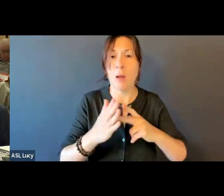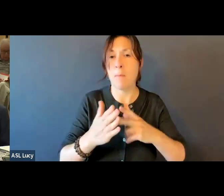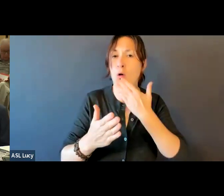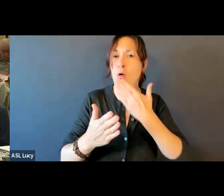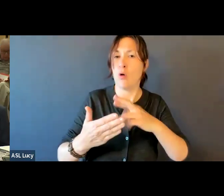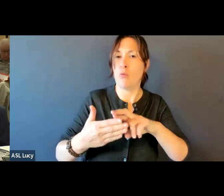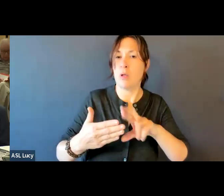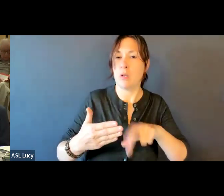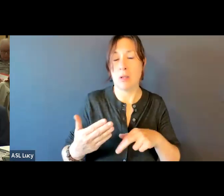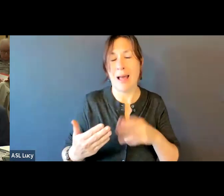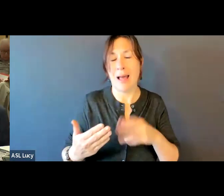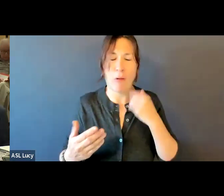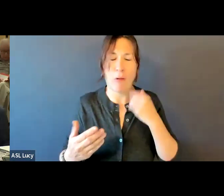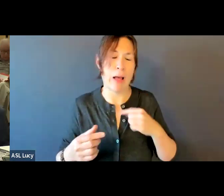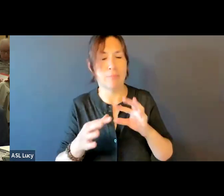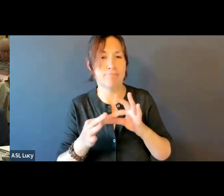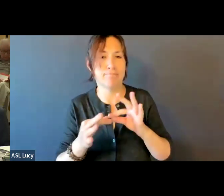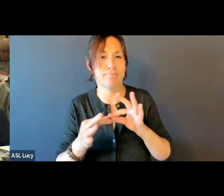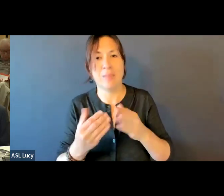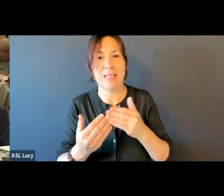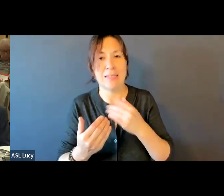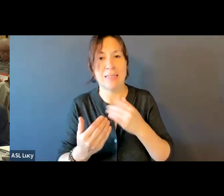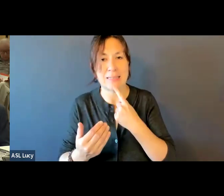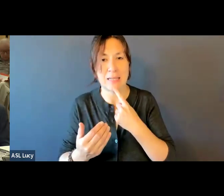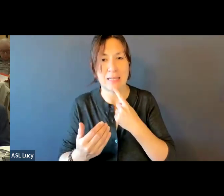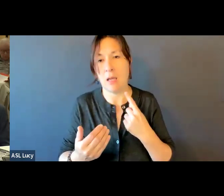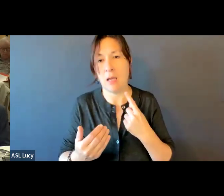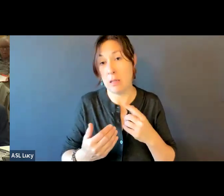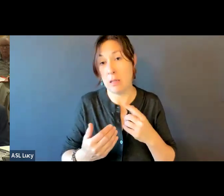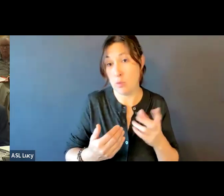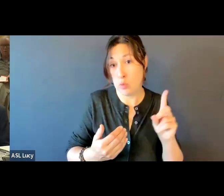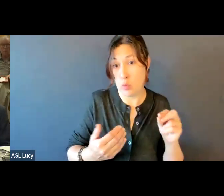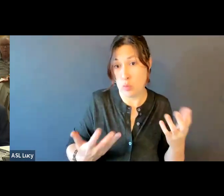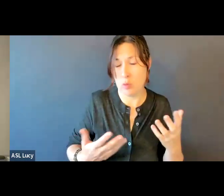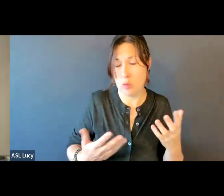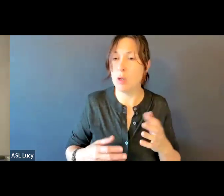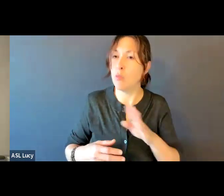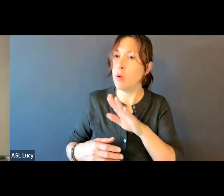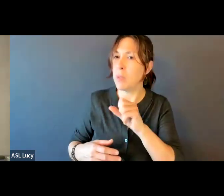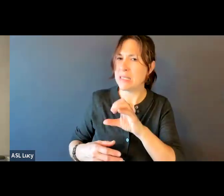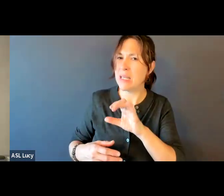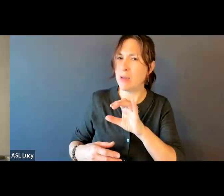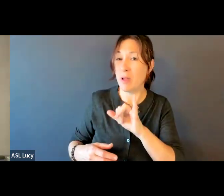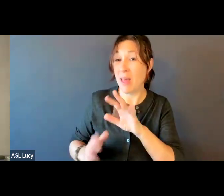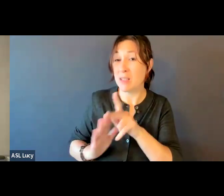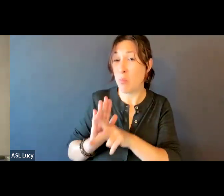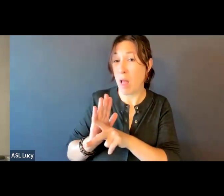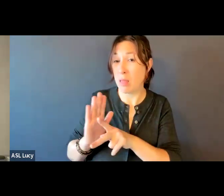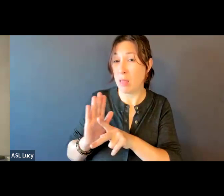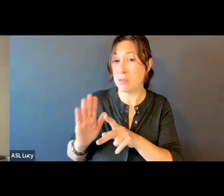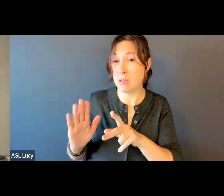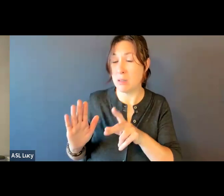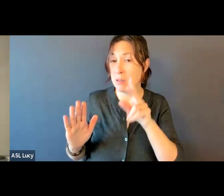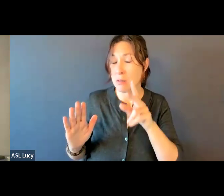to do it, though. Those are the policy implications for us, right? Like, these ideas of what creates more time, or